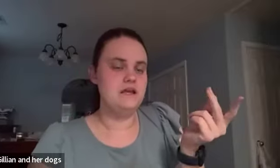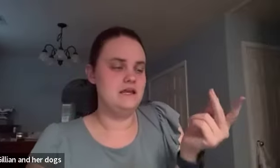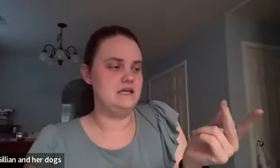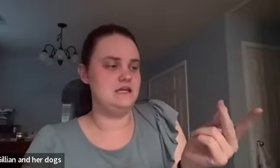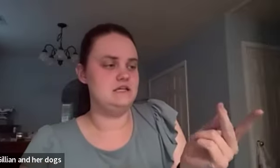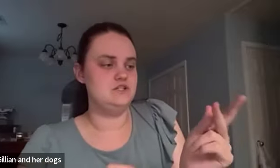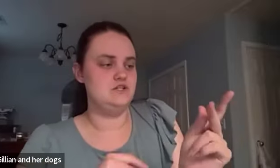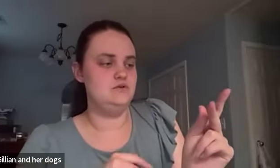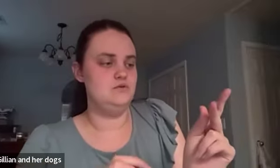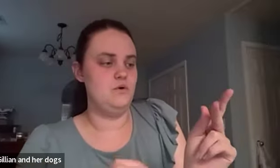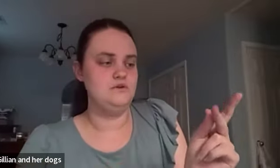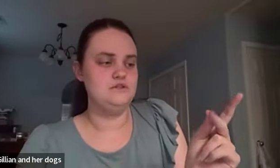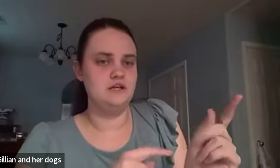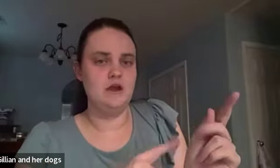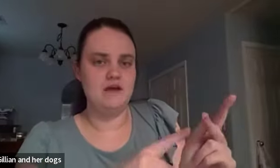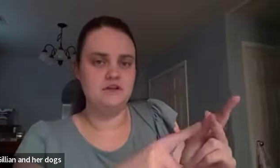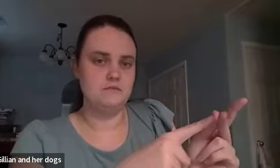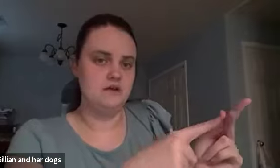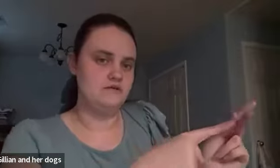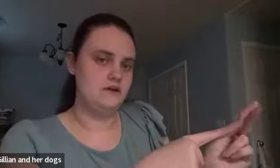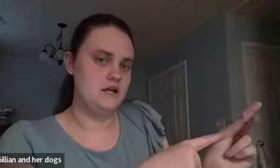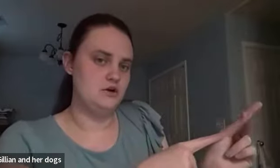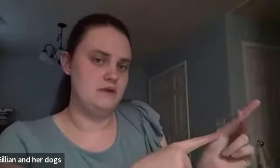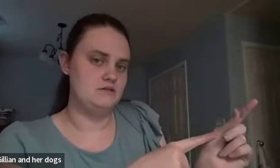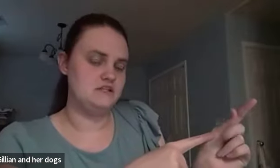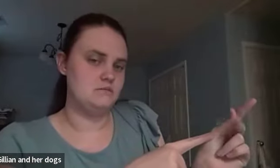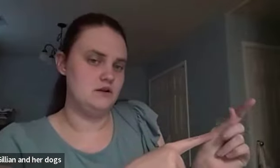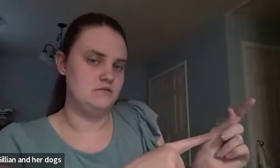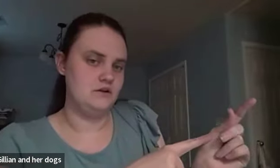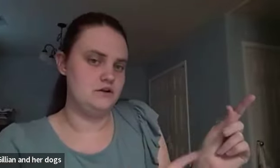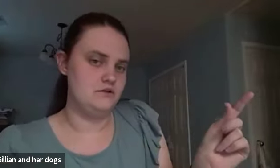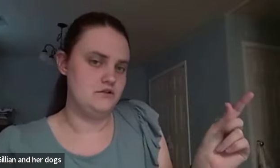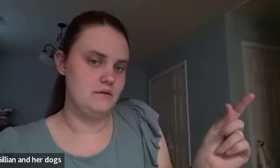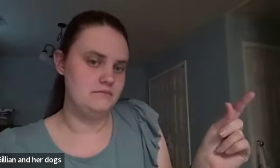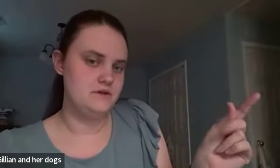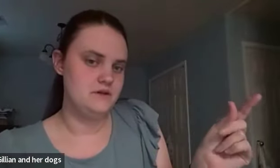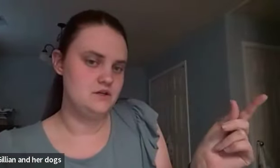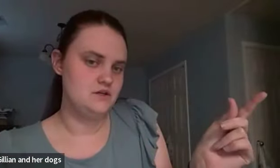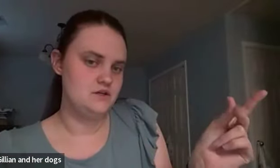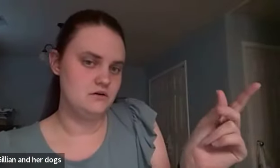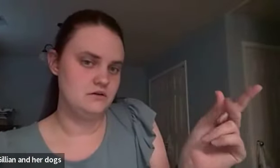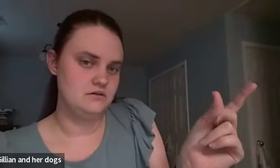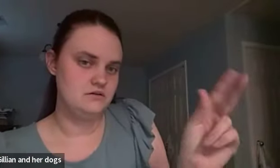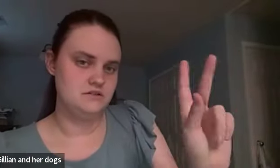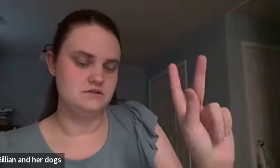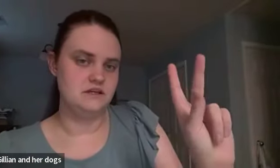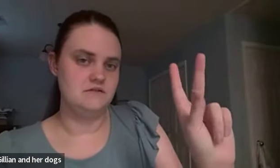one is you almost like you're having your middle finger and you're bouncing your middle finger on your thumb. Dog. So it's like you